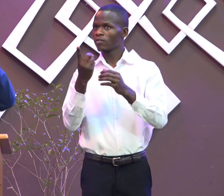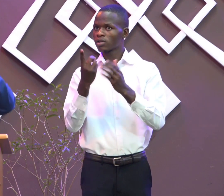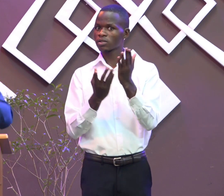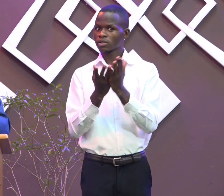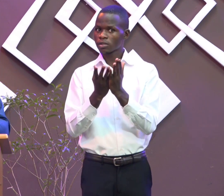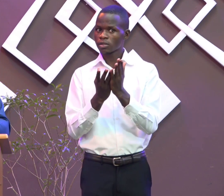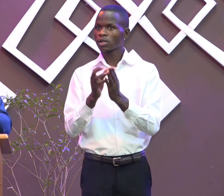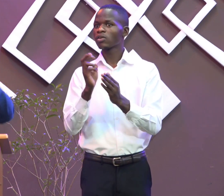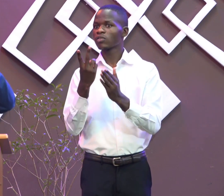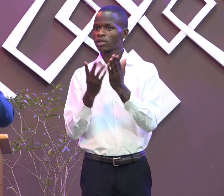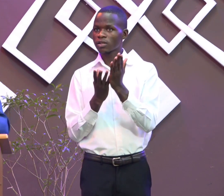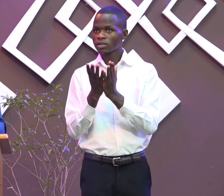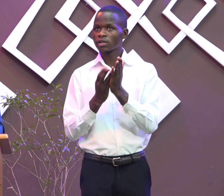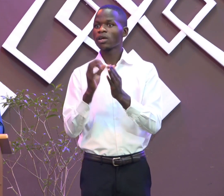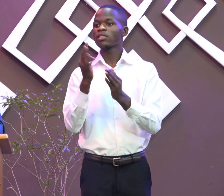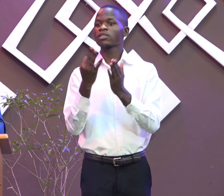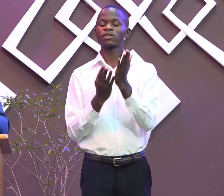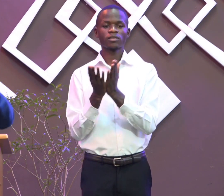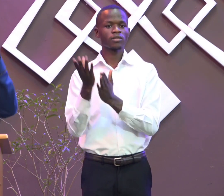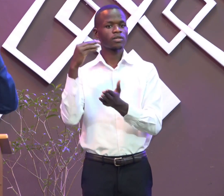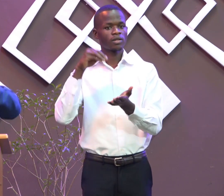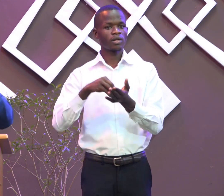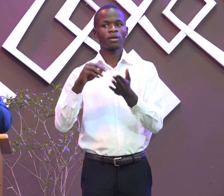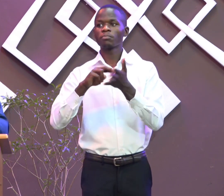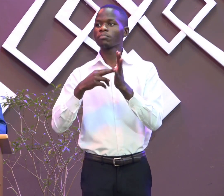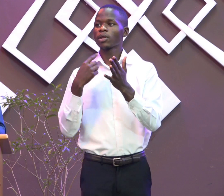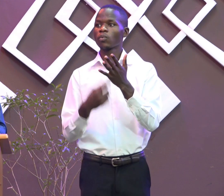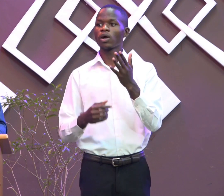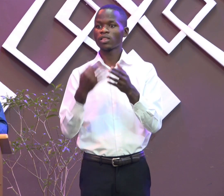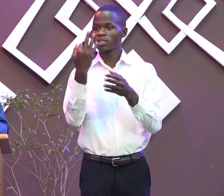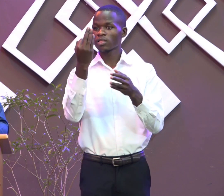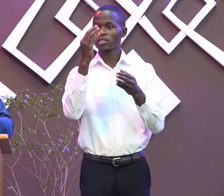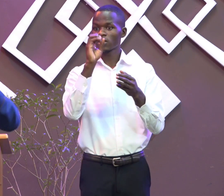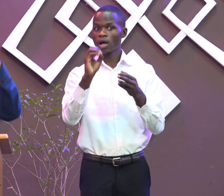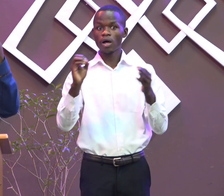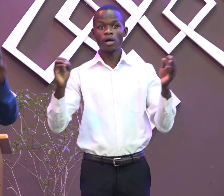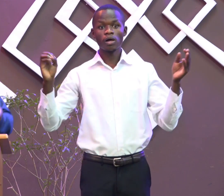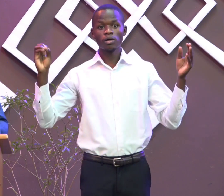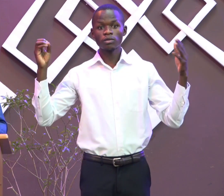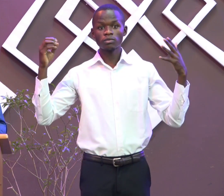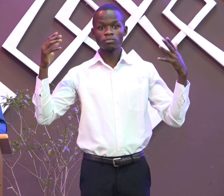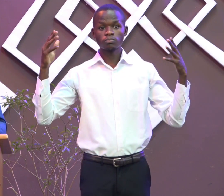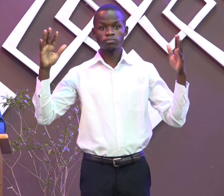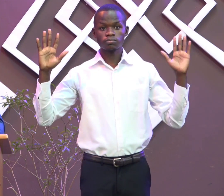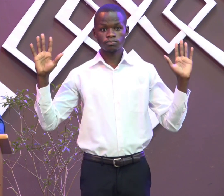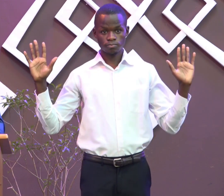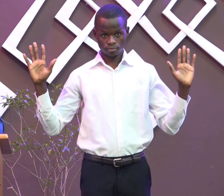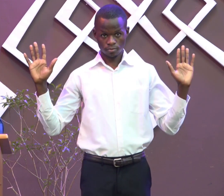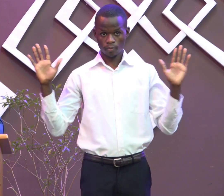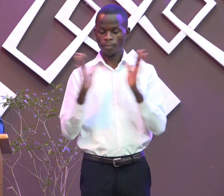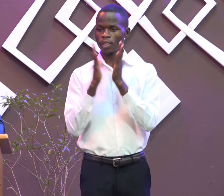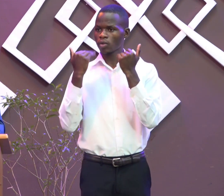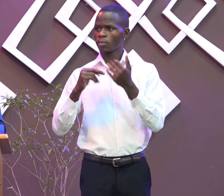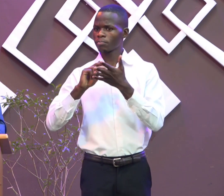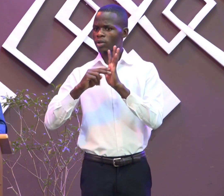soka nemu yoku vili katinemu yoku satu chitegeza satu baba bako zebatia basu se muda kati